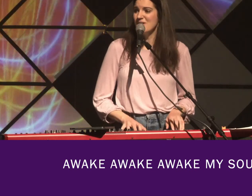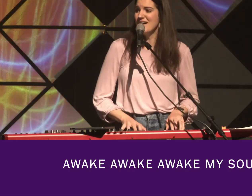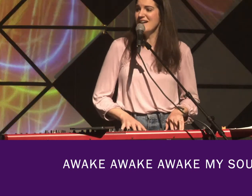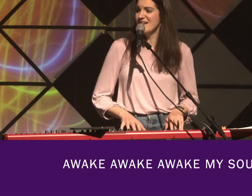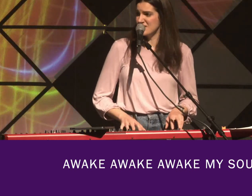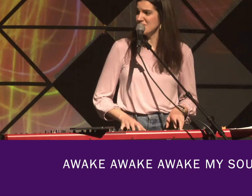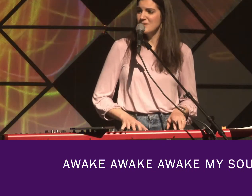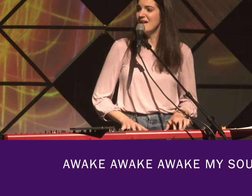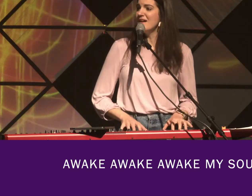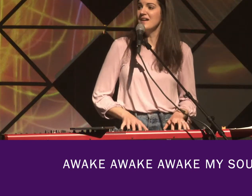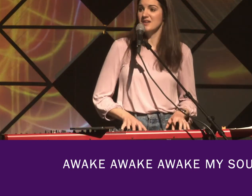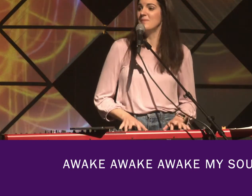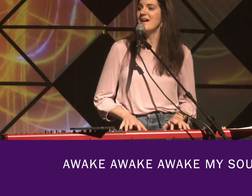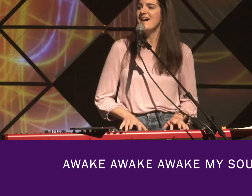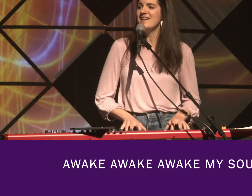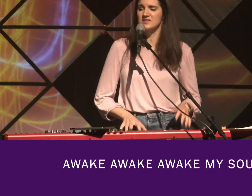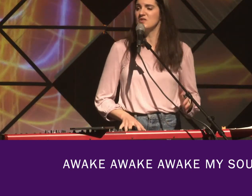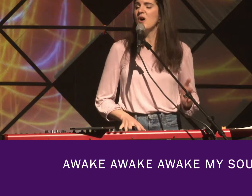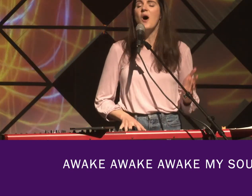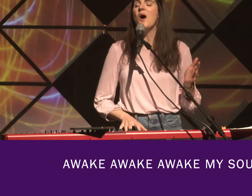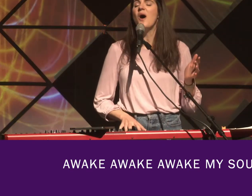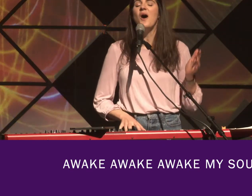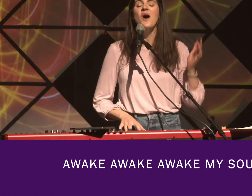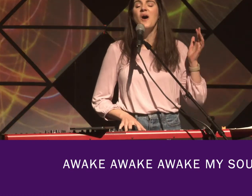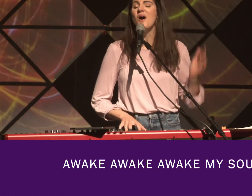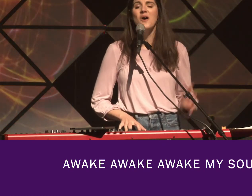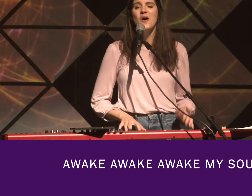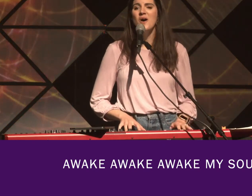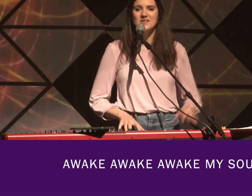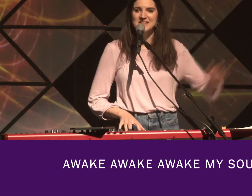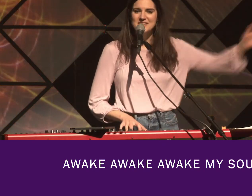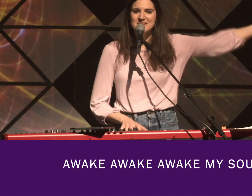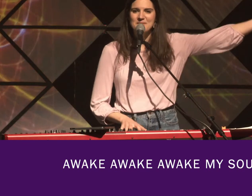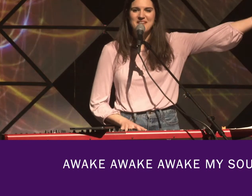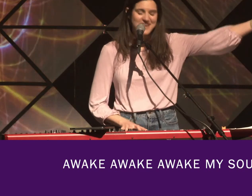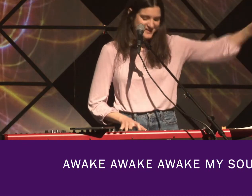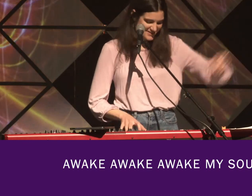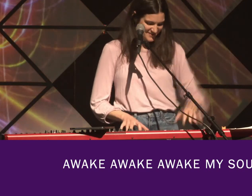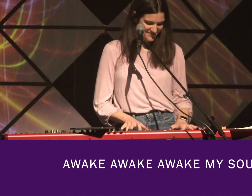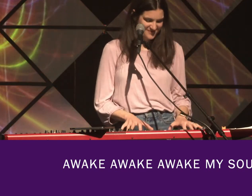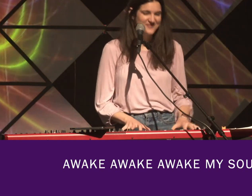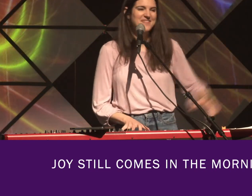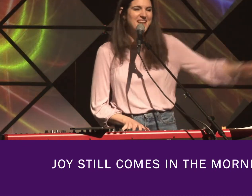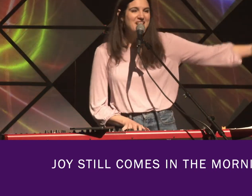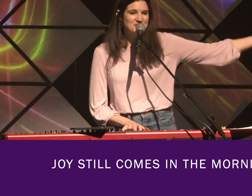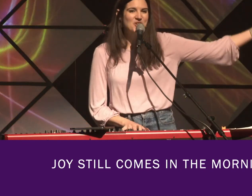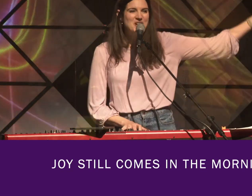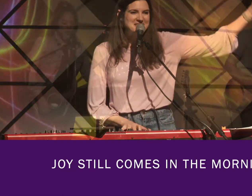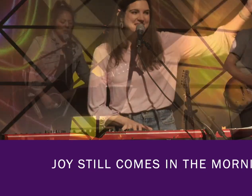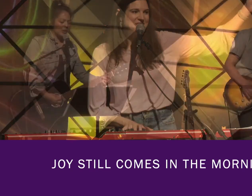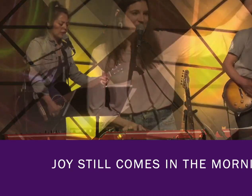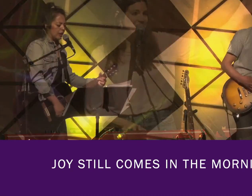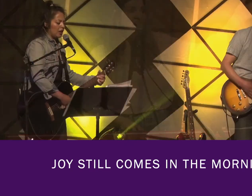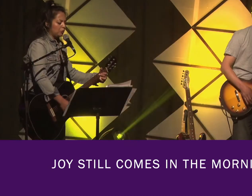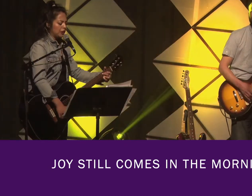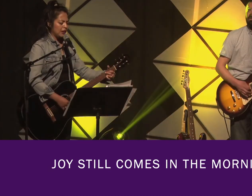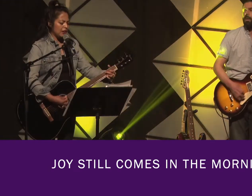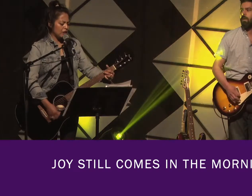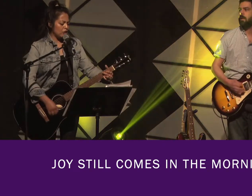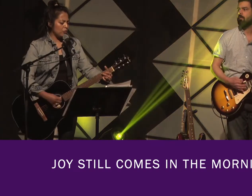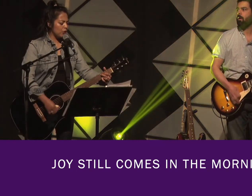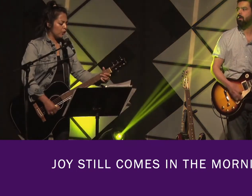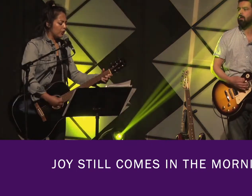Awake, awake, awake, my soul. Sing this with us. Joy still